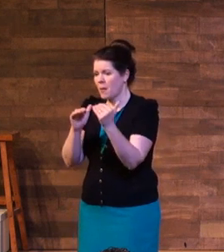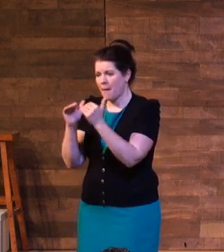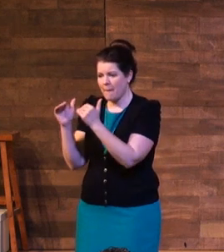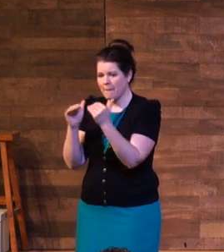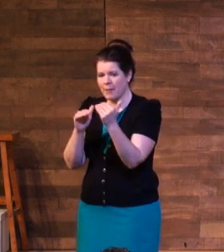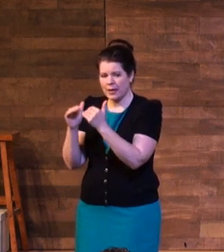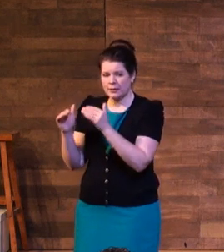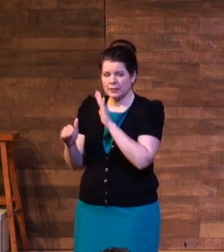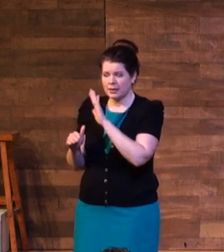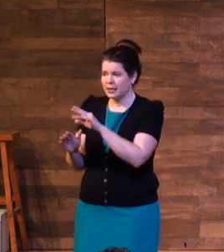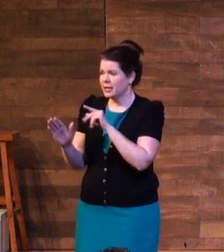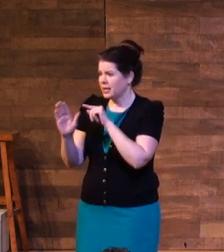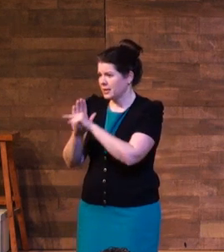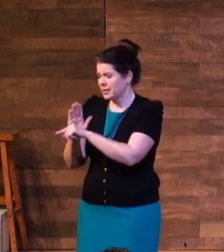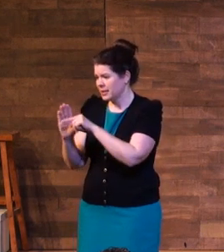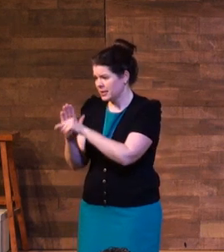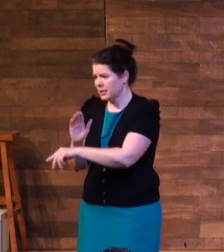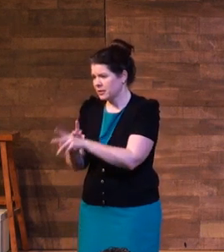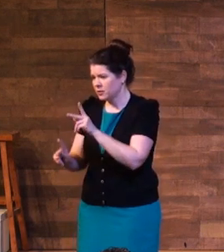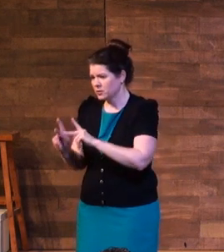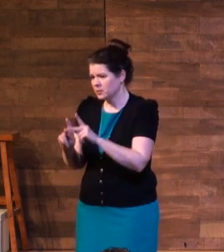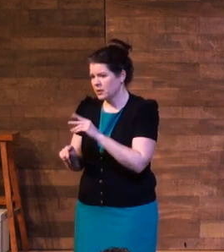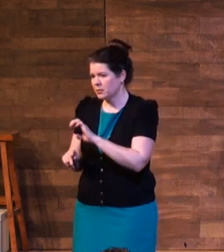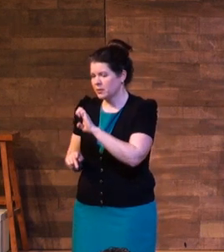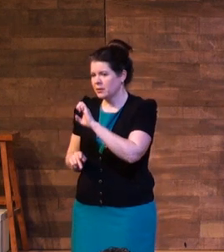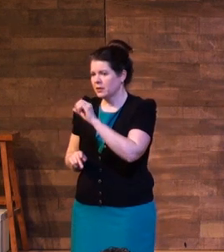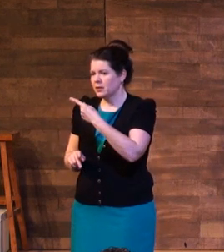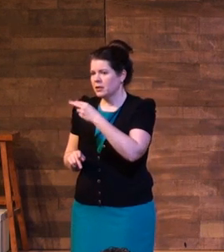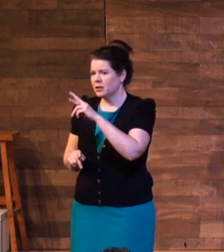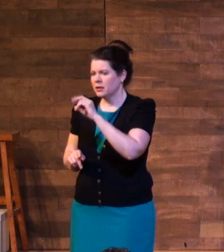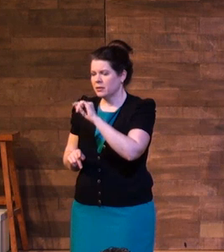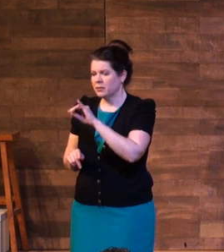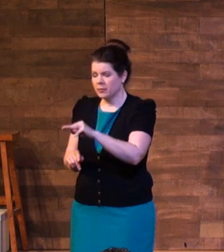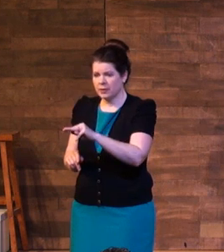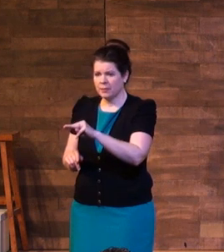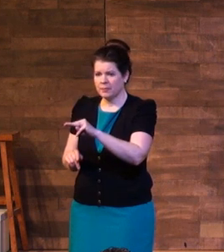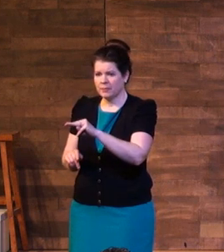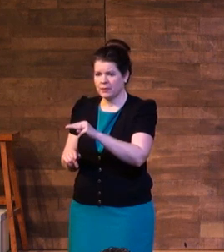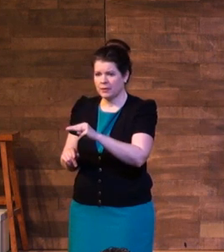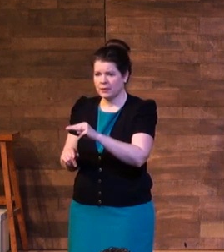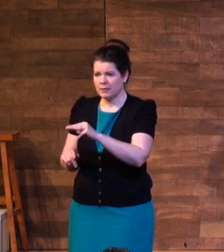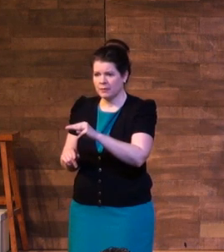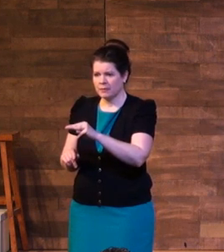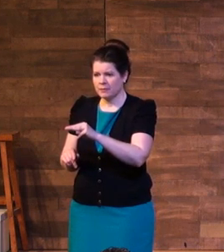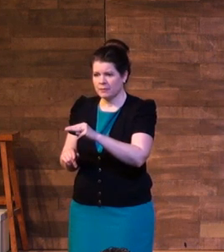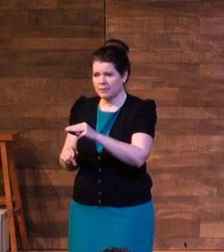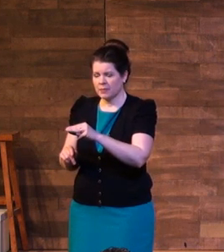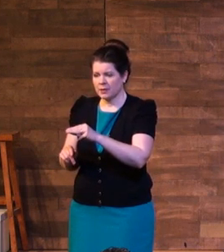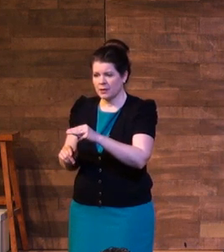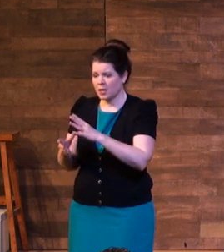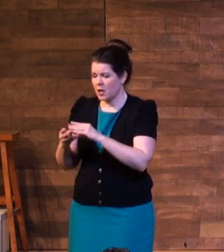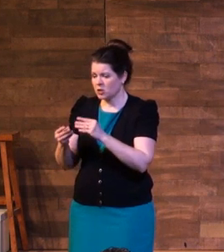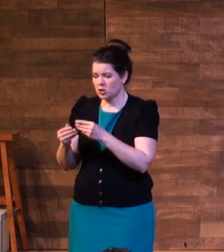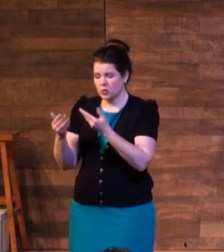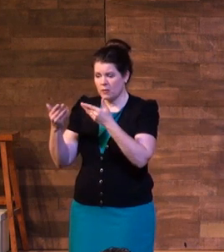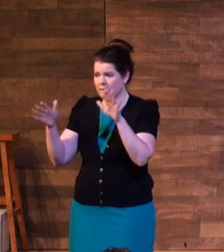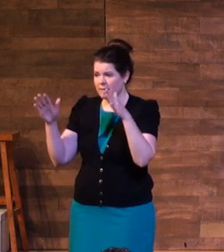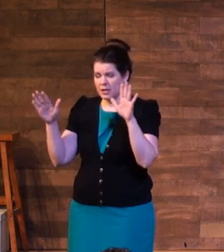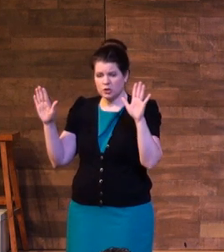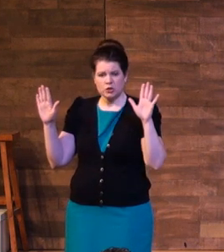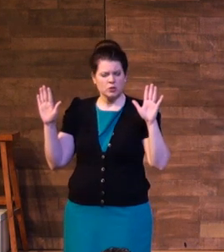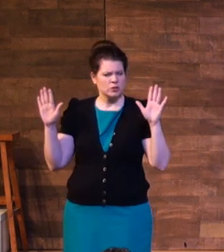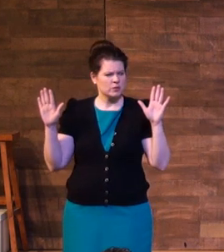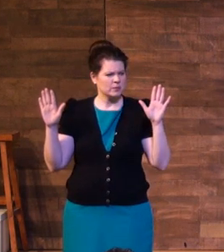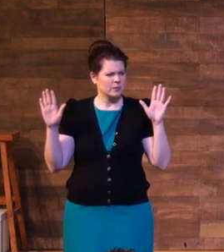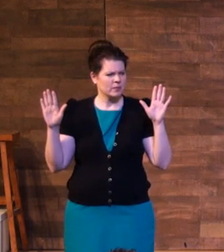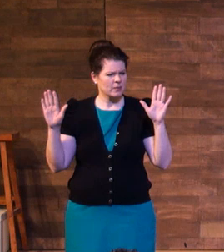out a fair amount of Ephraimites. And that's where the story of Jephthah ends. So how do we find hope in this?